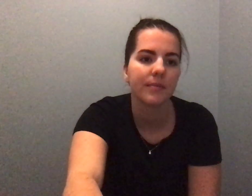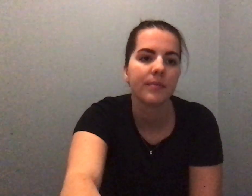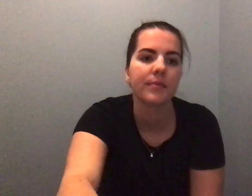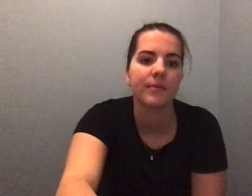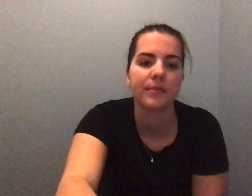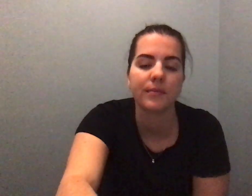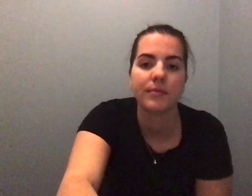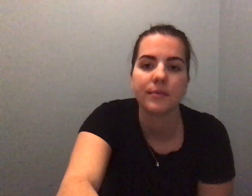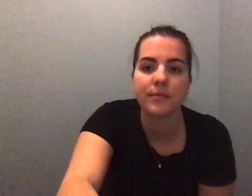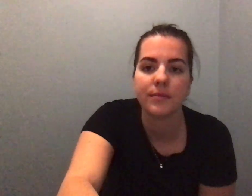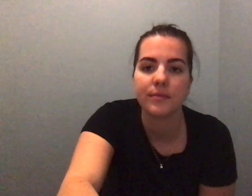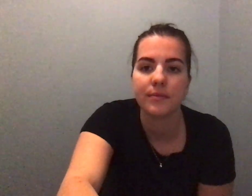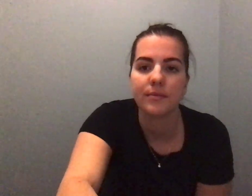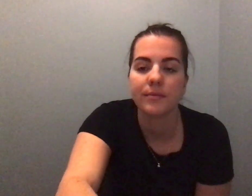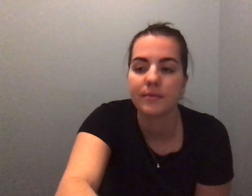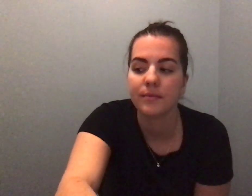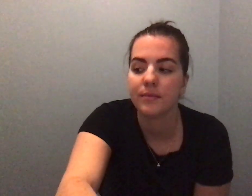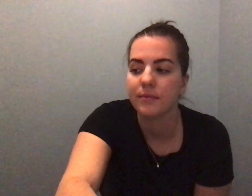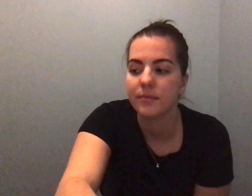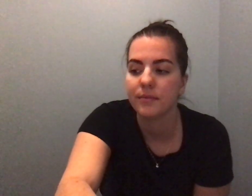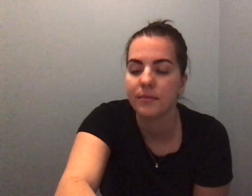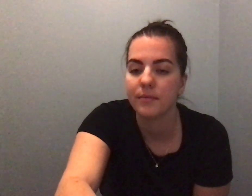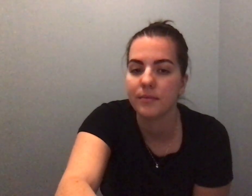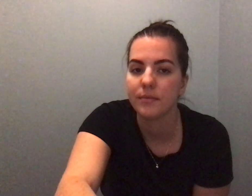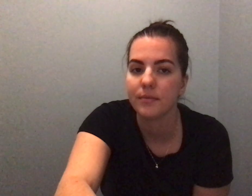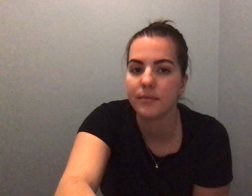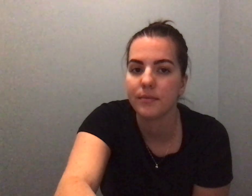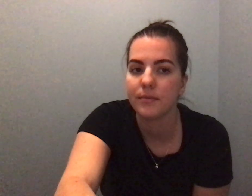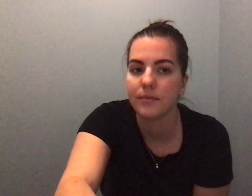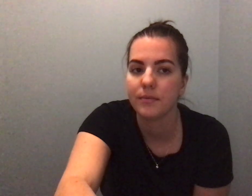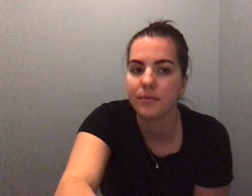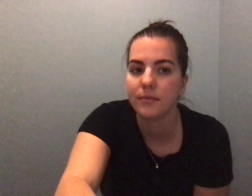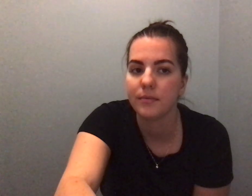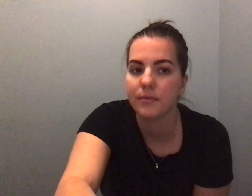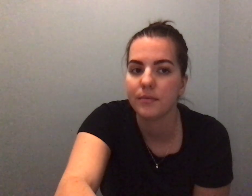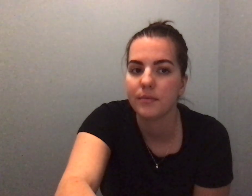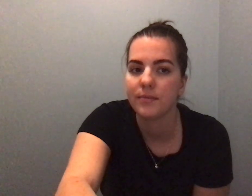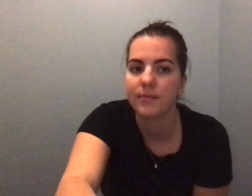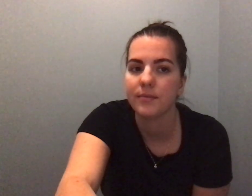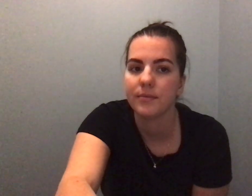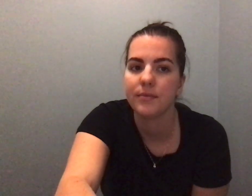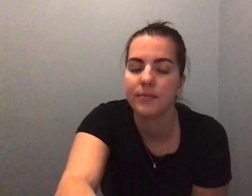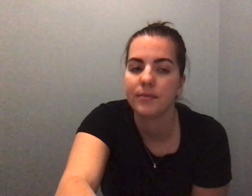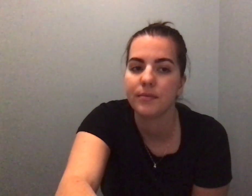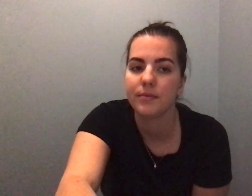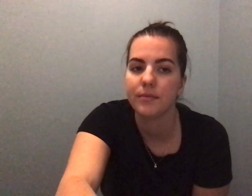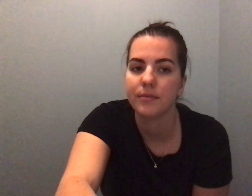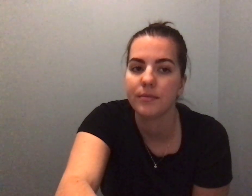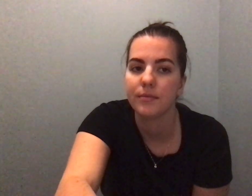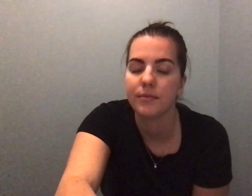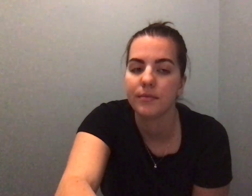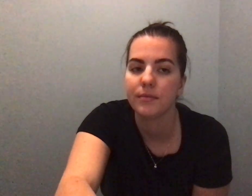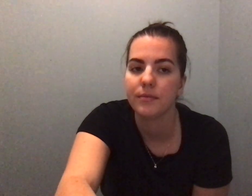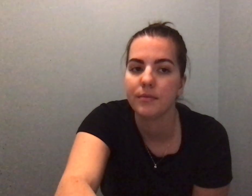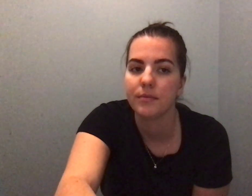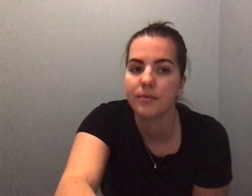and a colder body, that warmer body is going to have a higher amount of average kinetic energy. And remember the Maxwell-Boltzmann distribution shows us how that